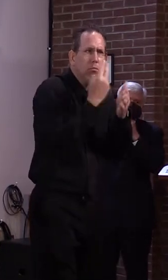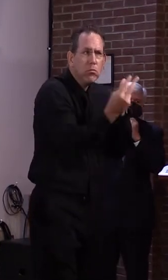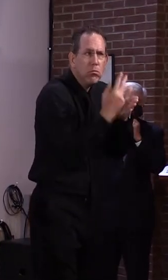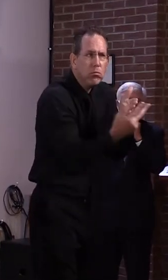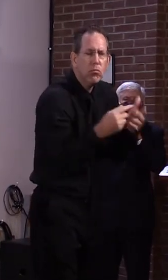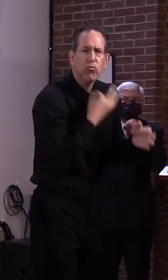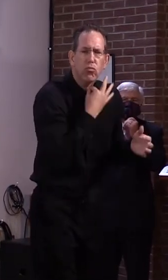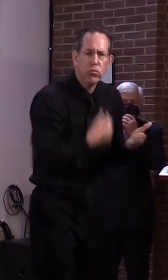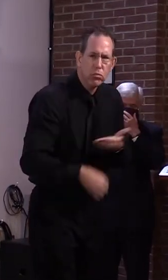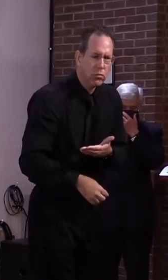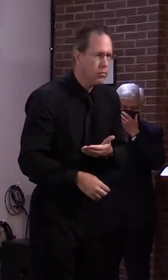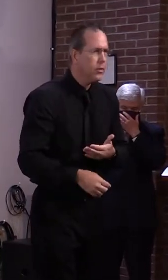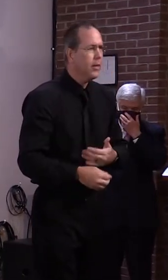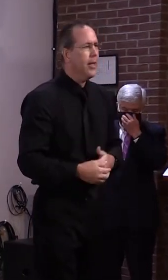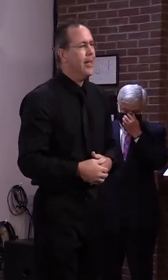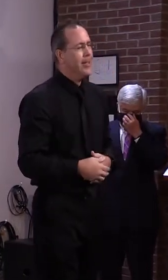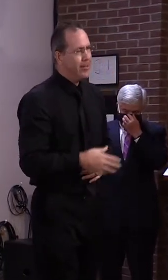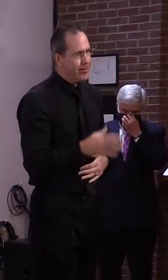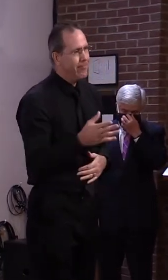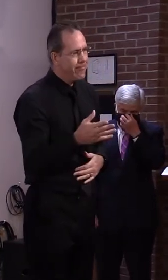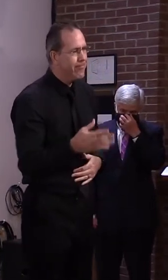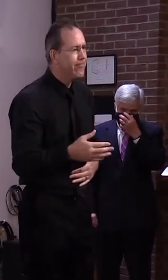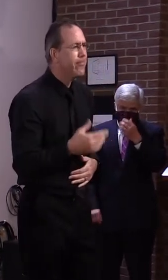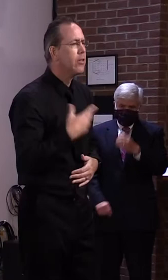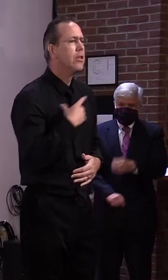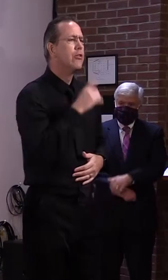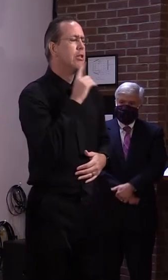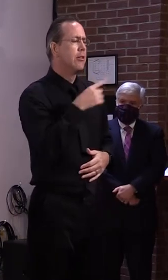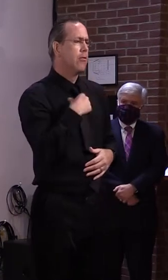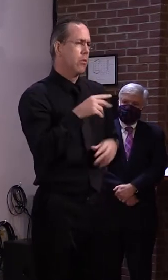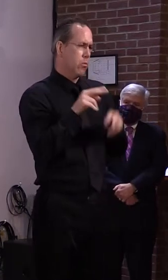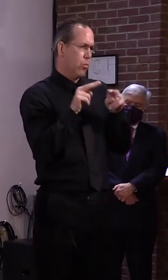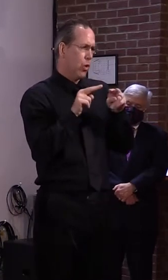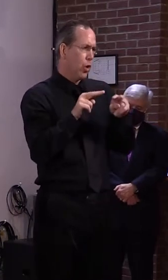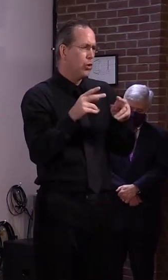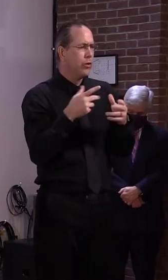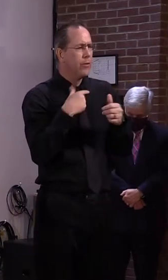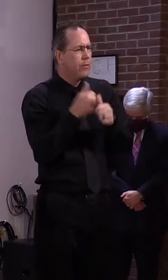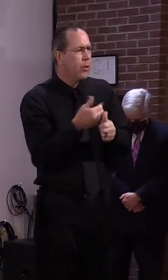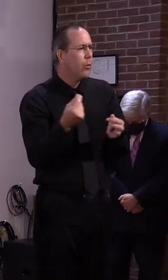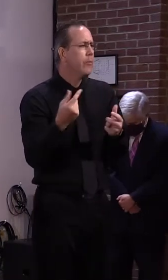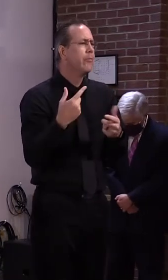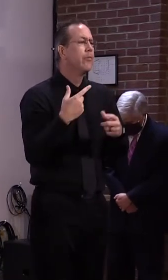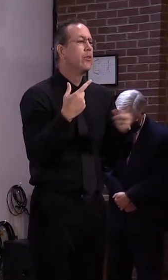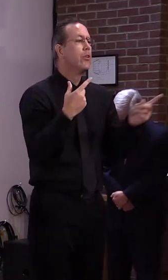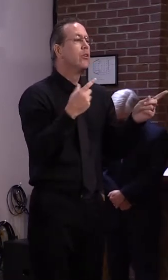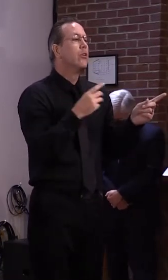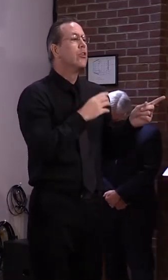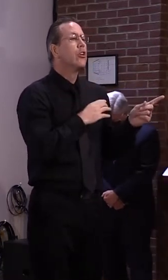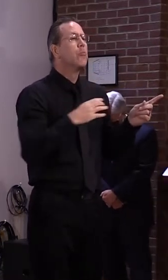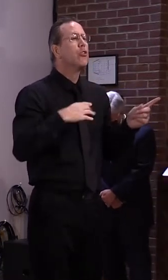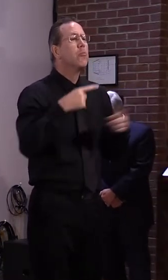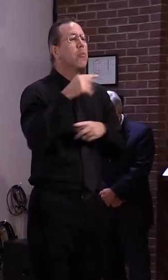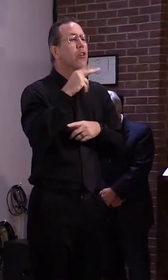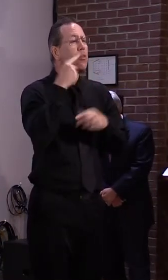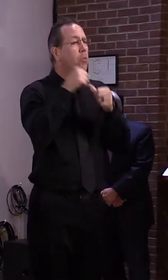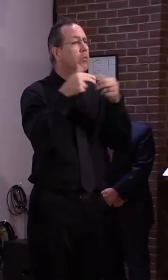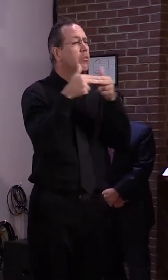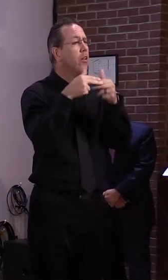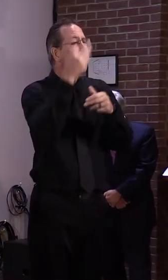what Commissioner Pichek, the four guidelines that we use to model and open